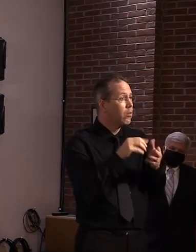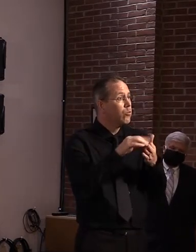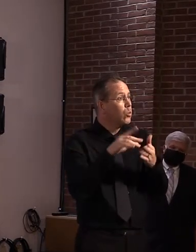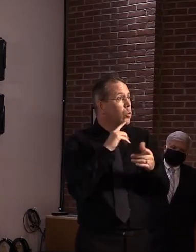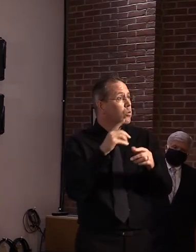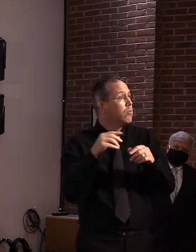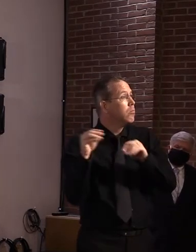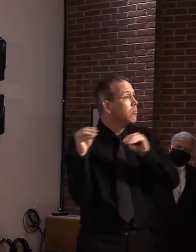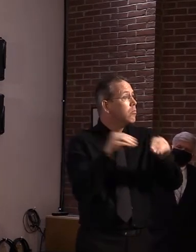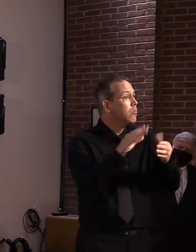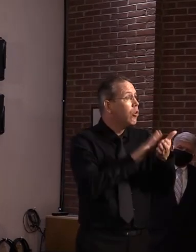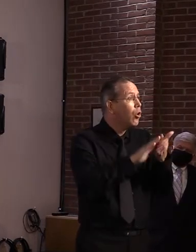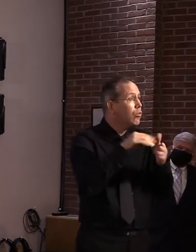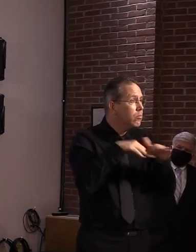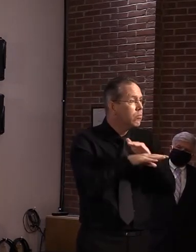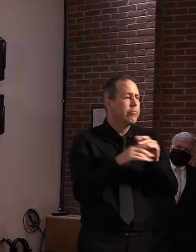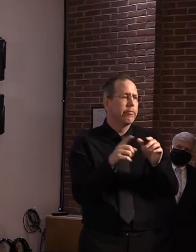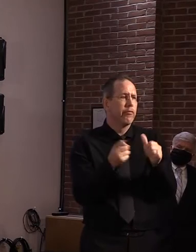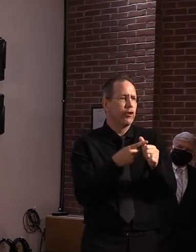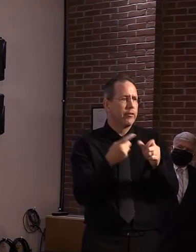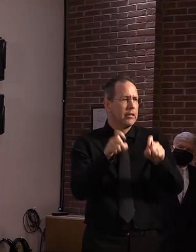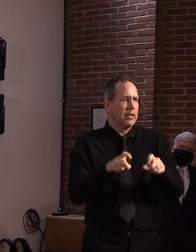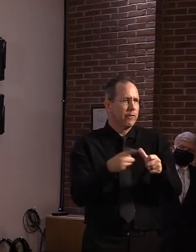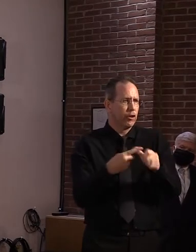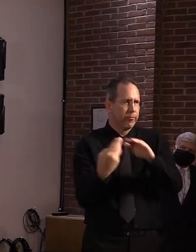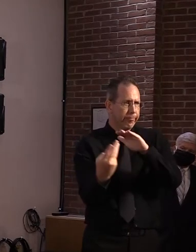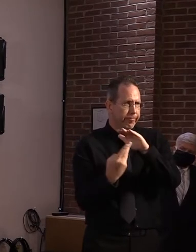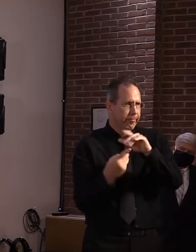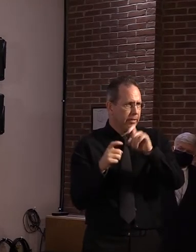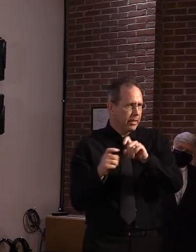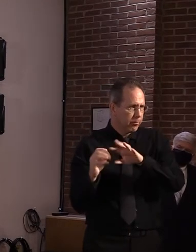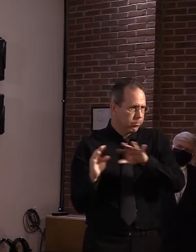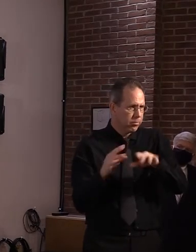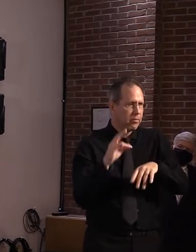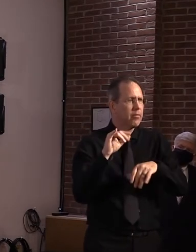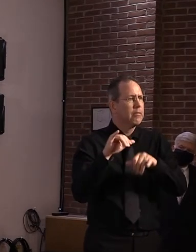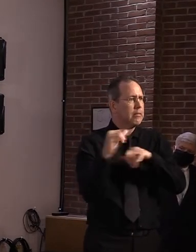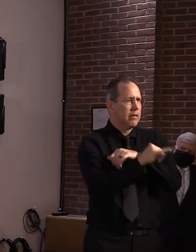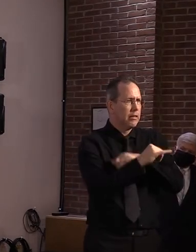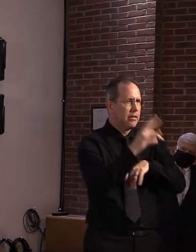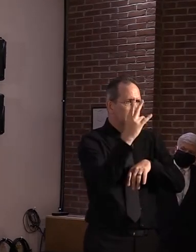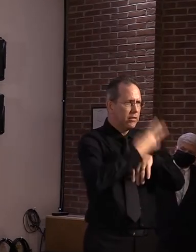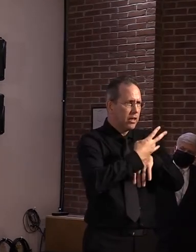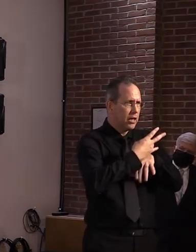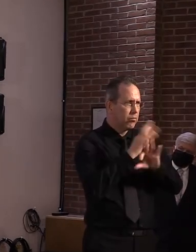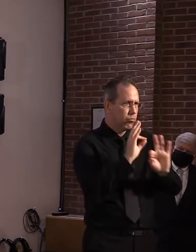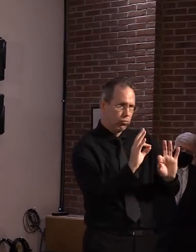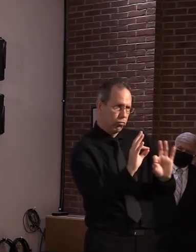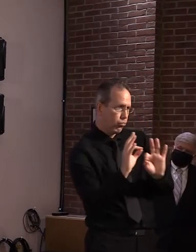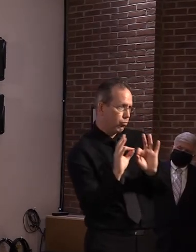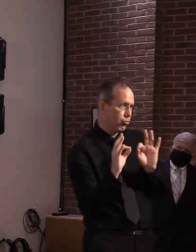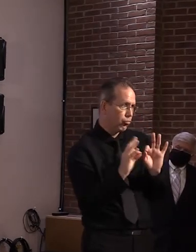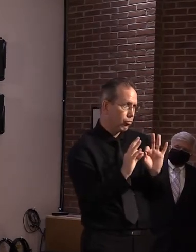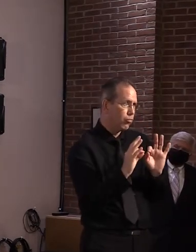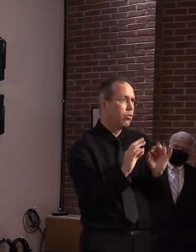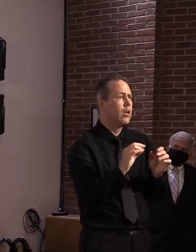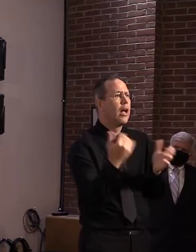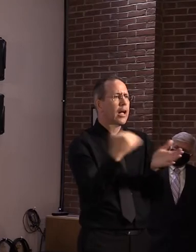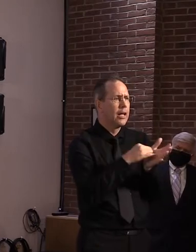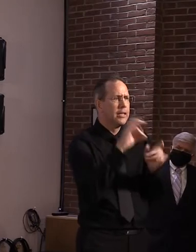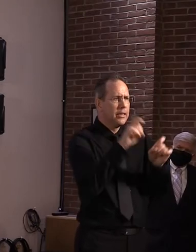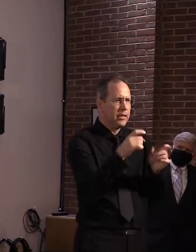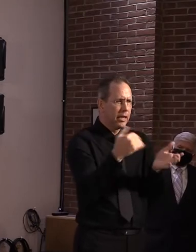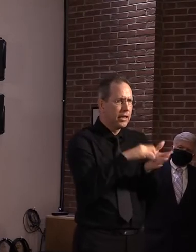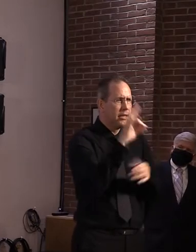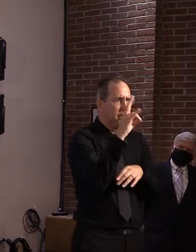upon. And a lot will have to do with their own philosophies, with their own experience early on, and with the kinds of students that are on